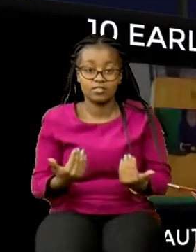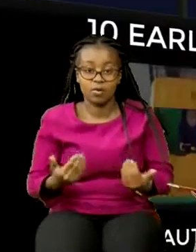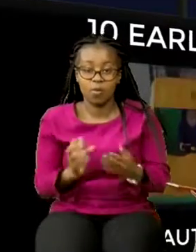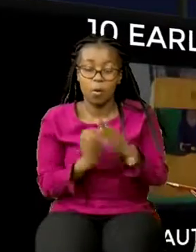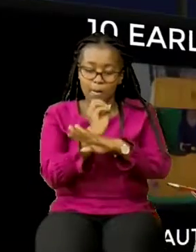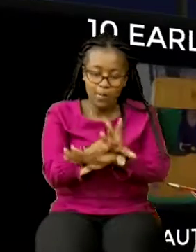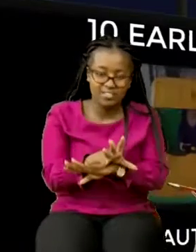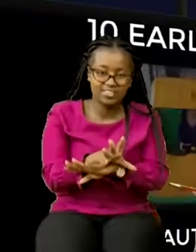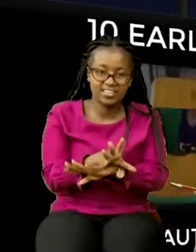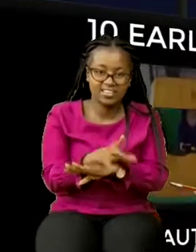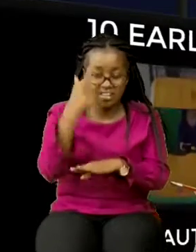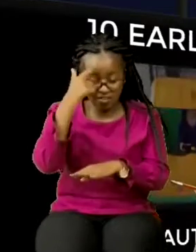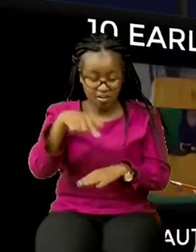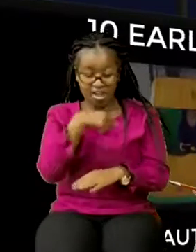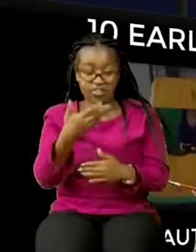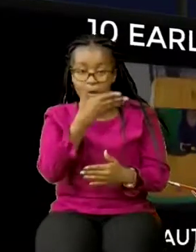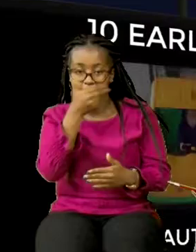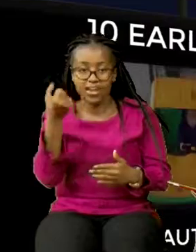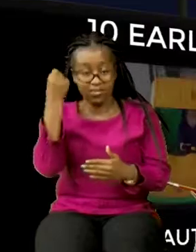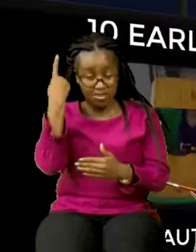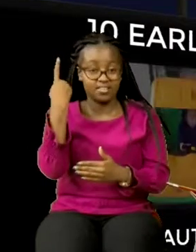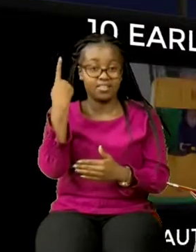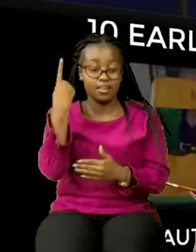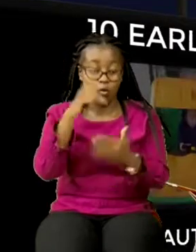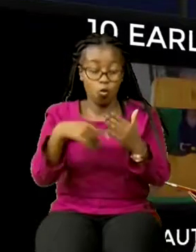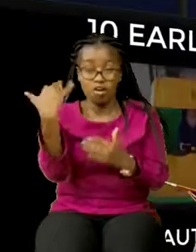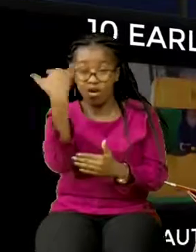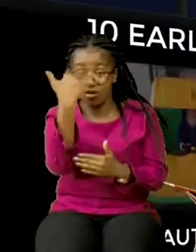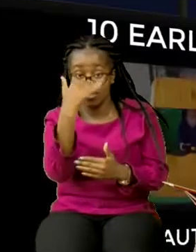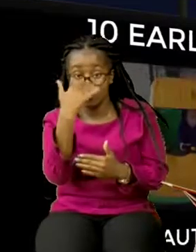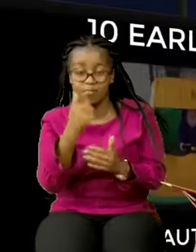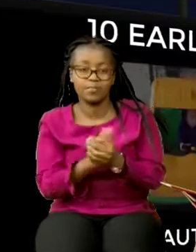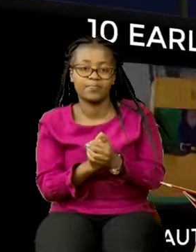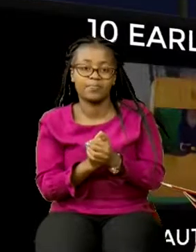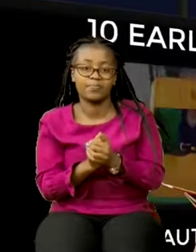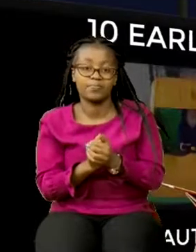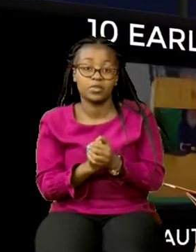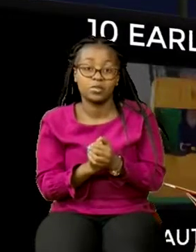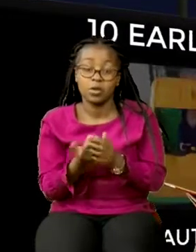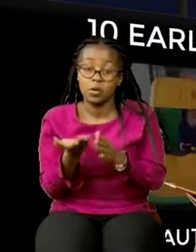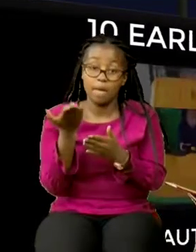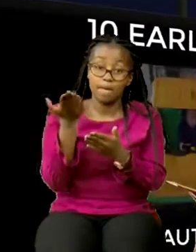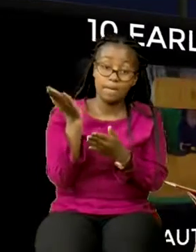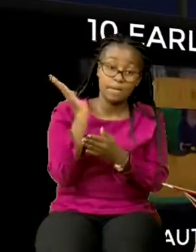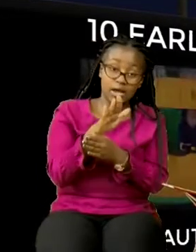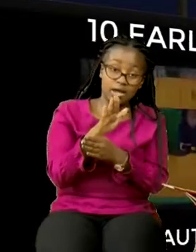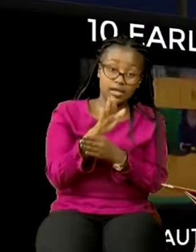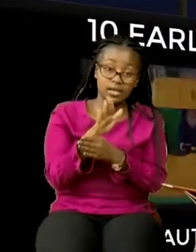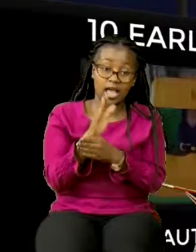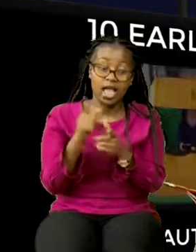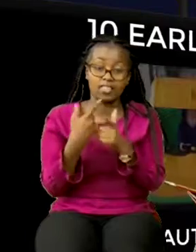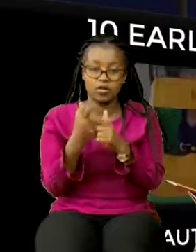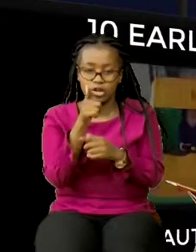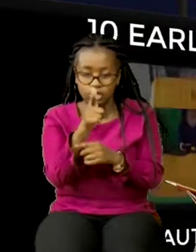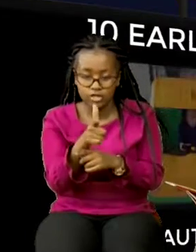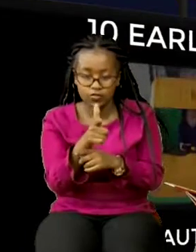put it up for us to get better to understand what autism looks like. So I will take you back on screen and they will